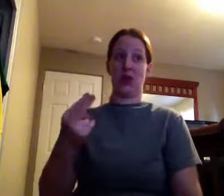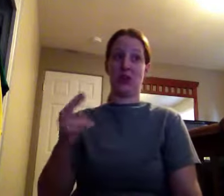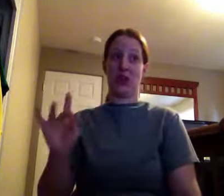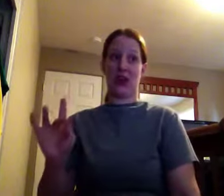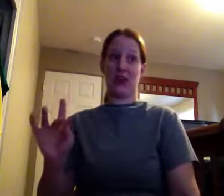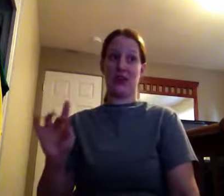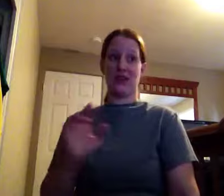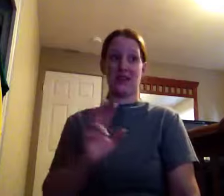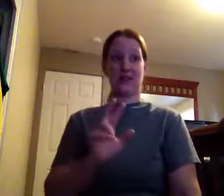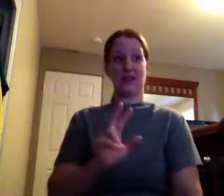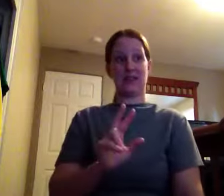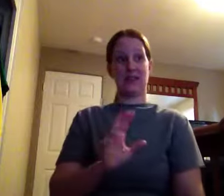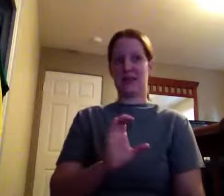C3H12. But it can't be